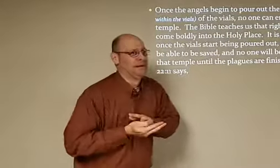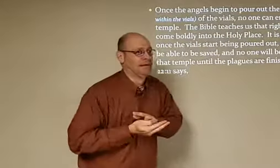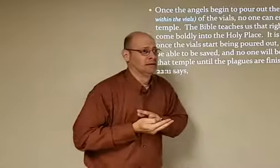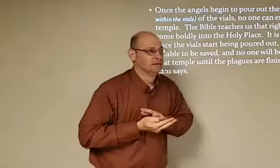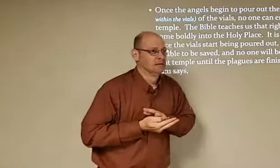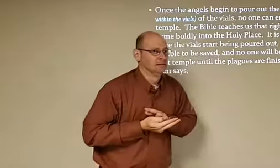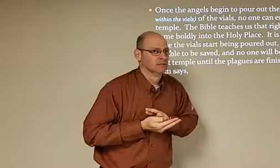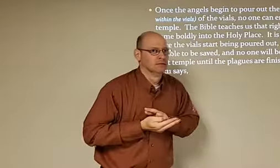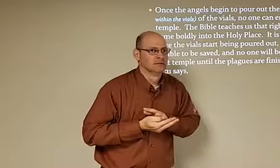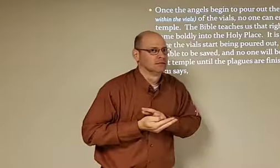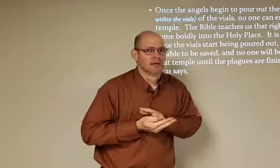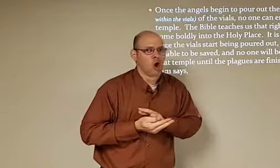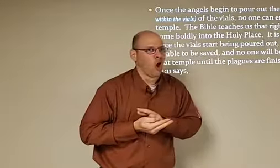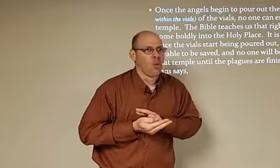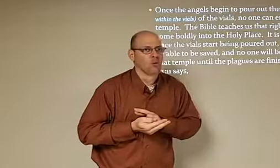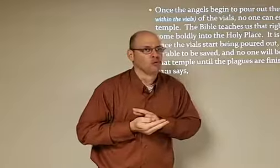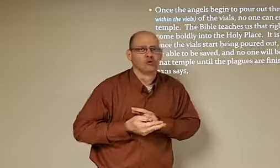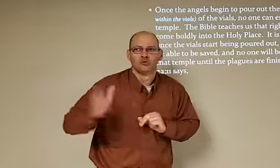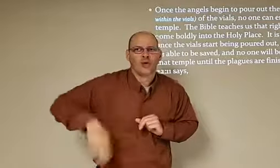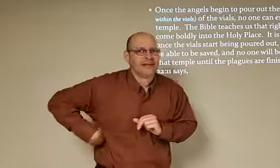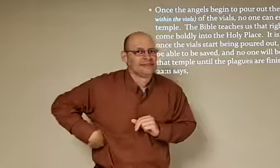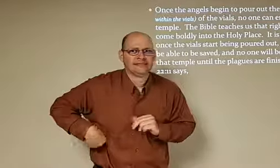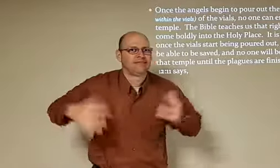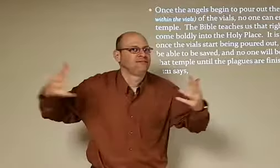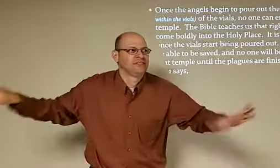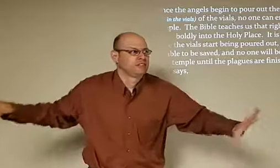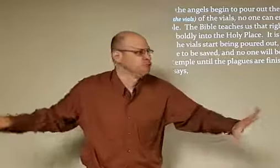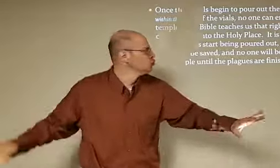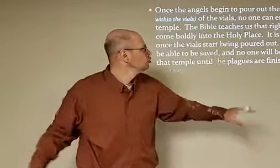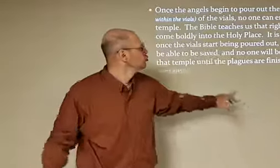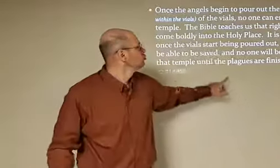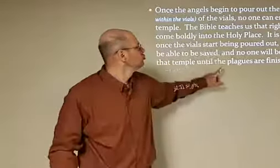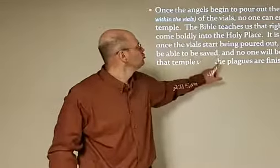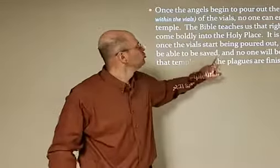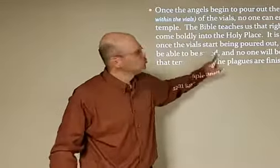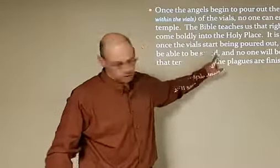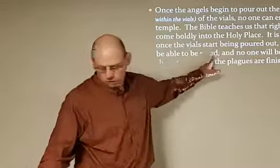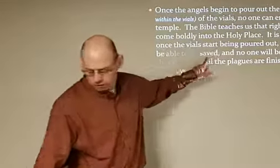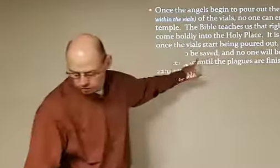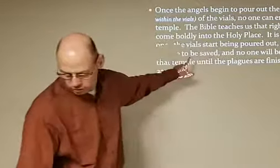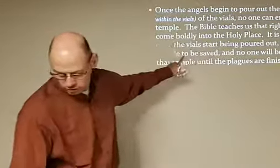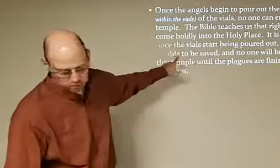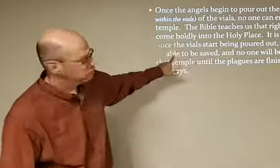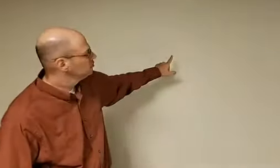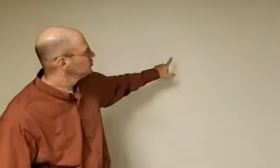I repent, God. I'm so sorry. Oh, it's too late. It's too late.